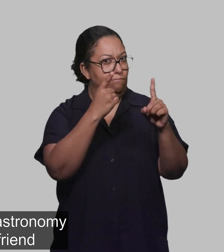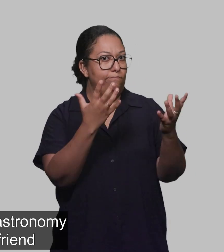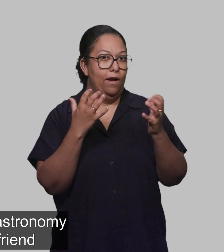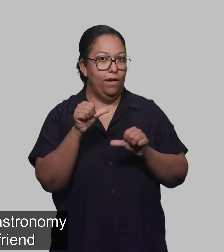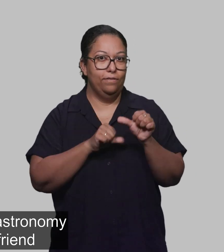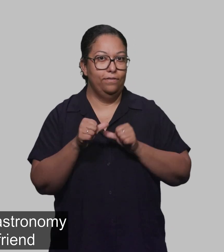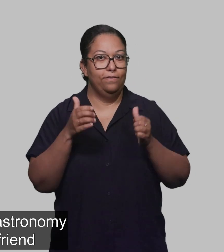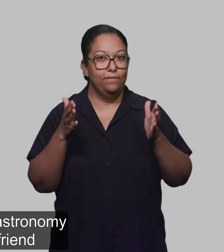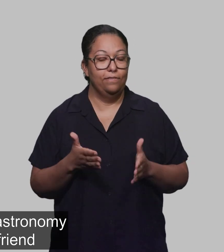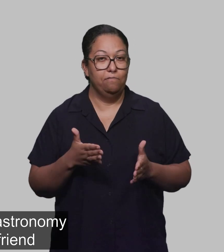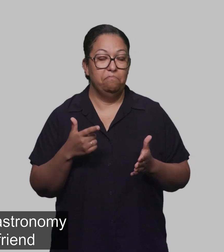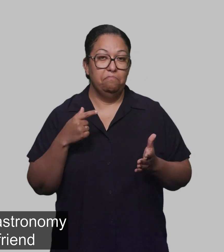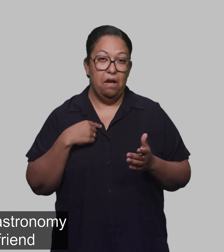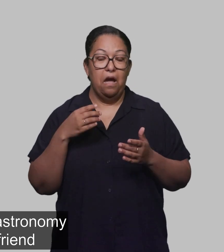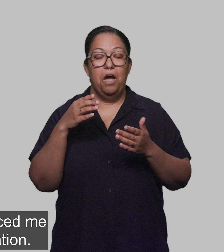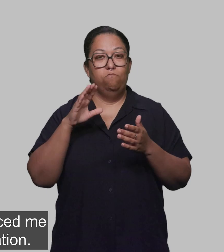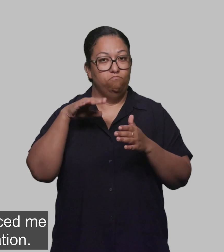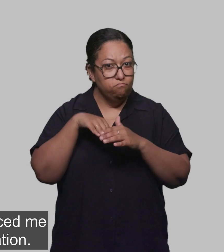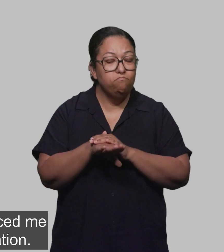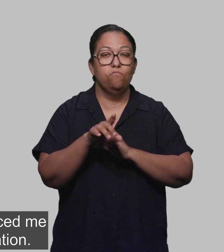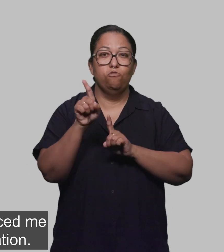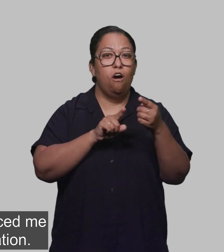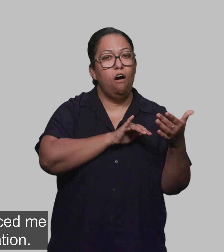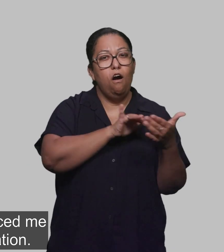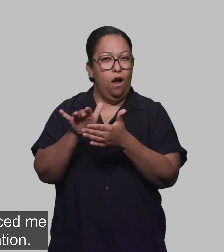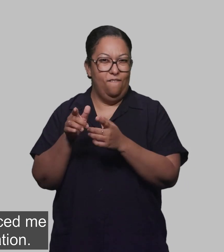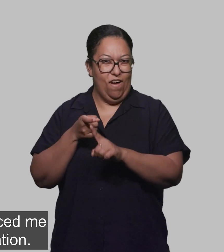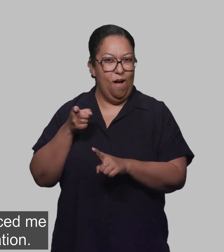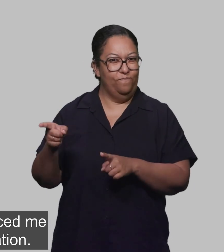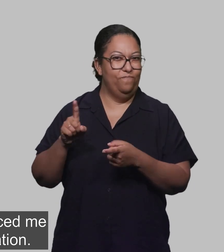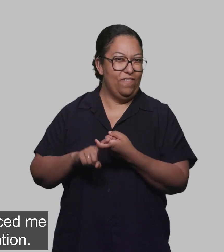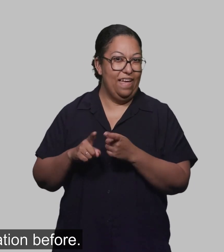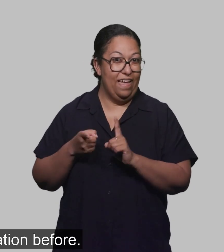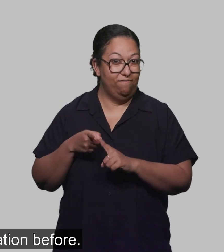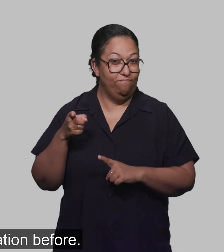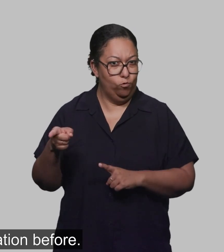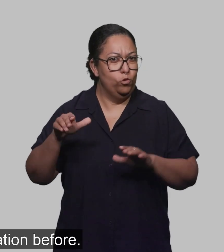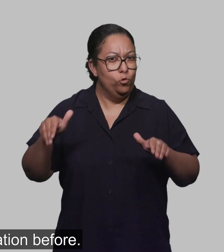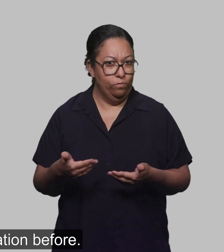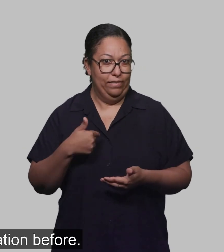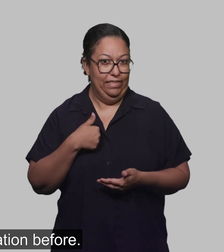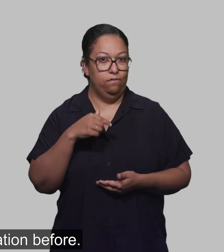to astronomy through a friend who introduced me to audification. So I said